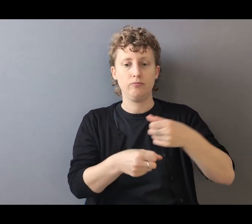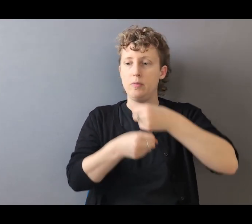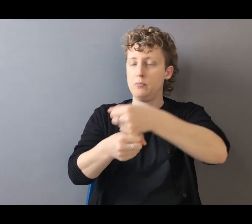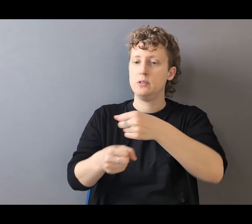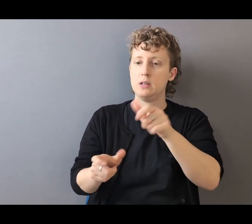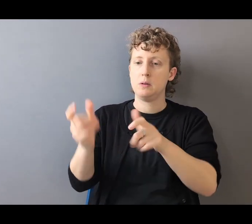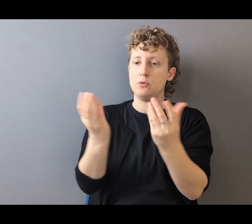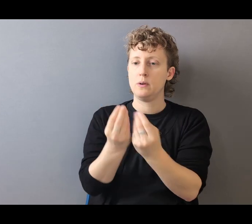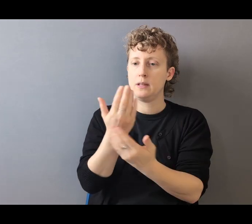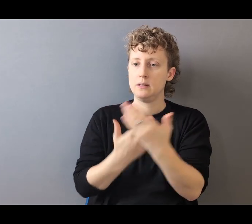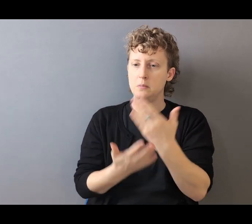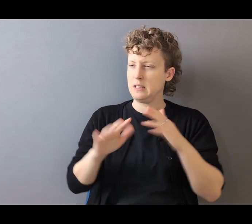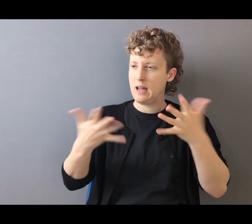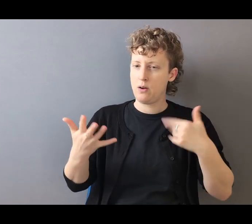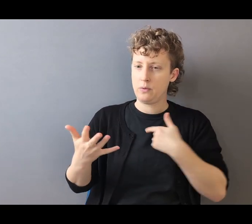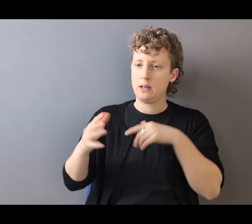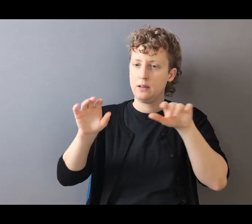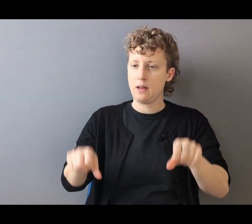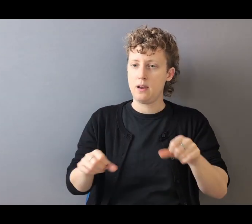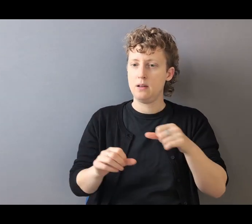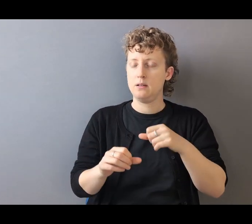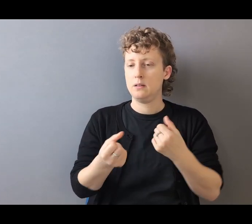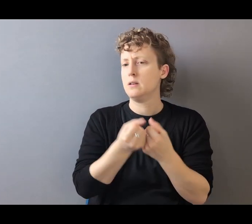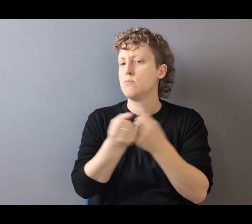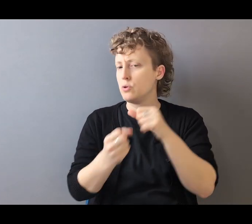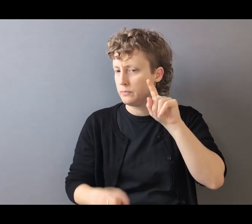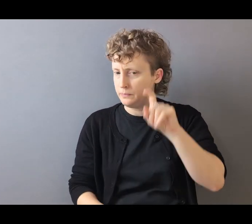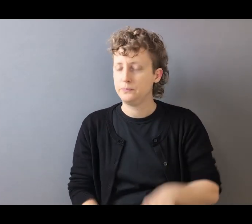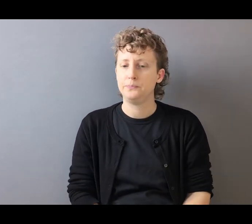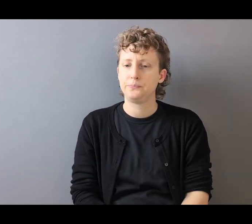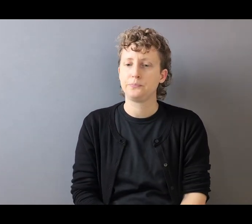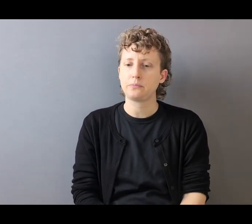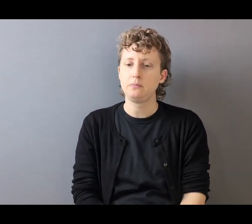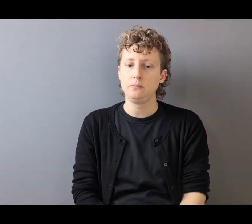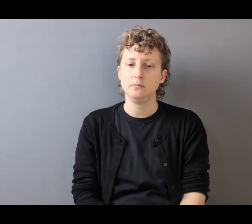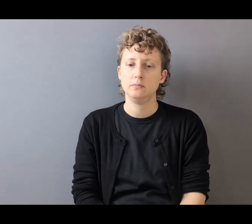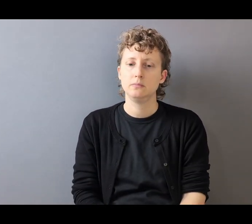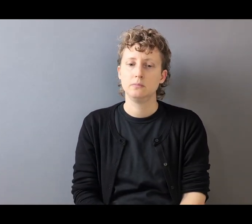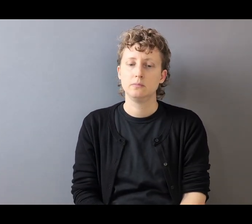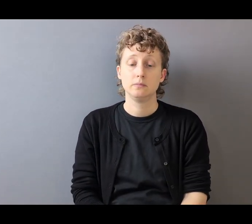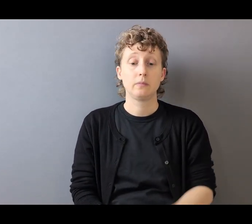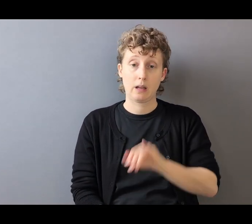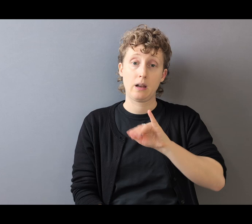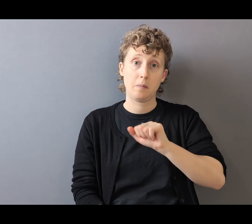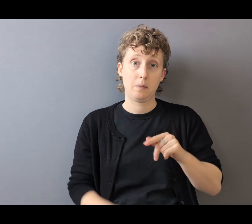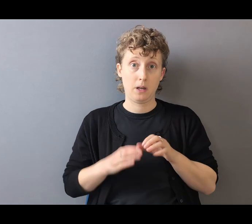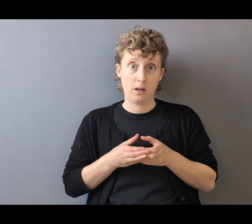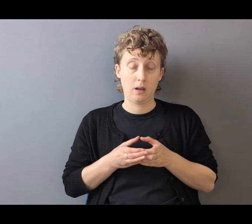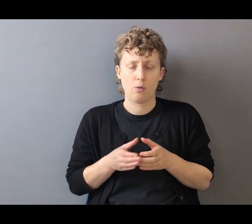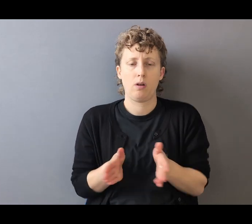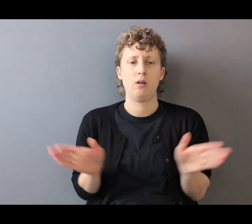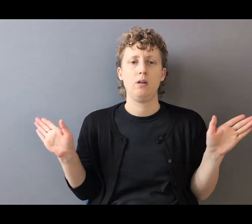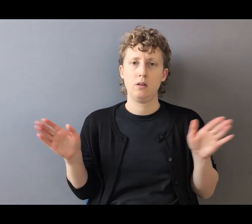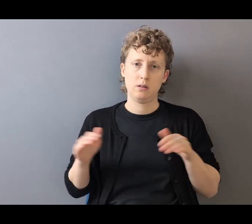the IAAP or the accessibility community at large? We can collaborate on standards and volunteer and so on,